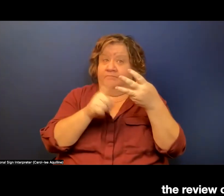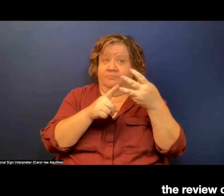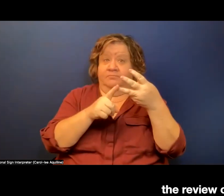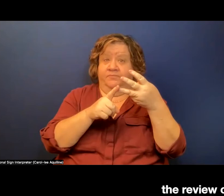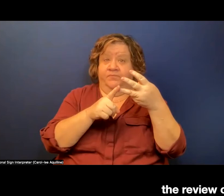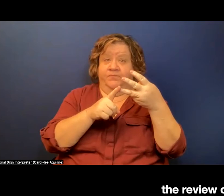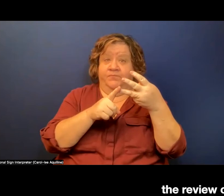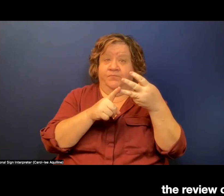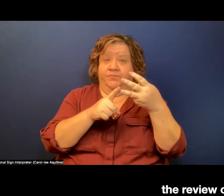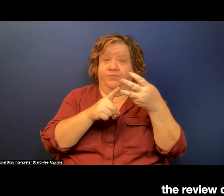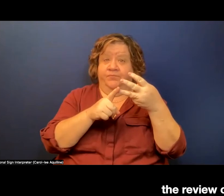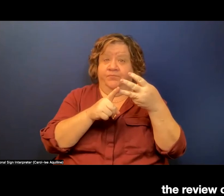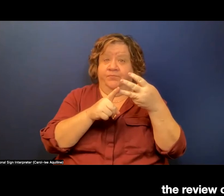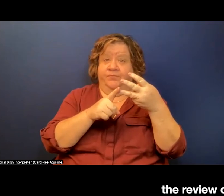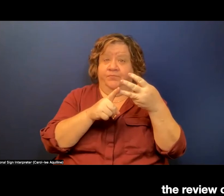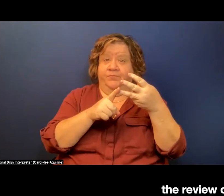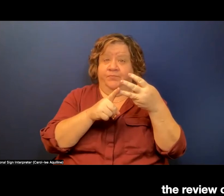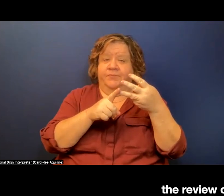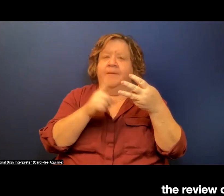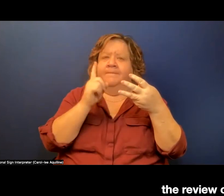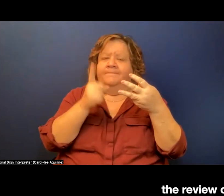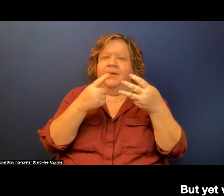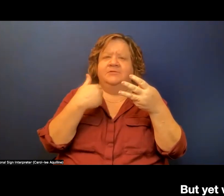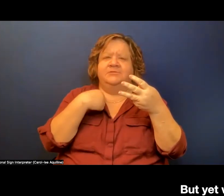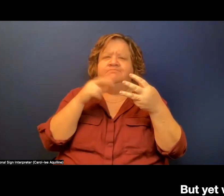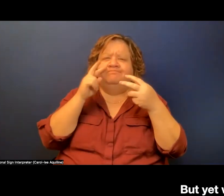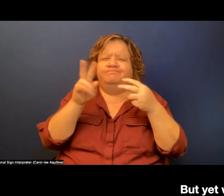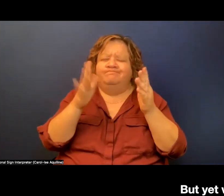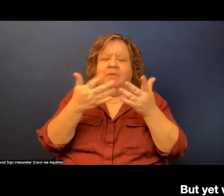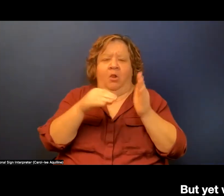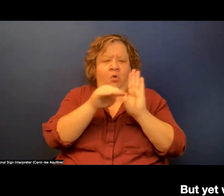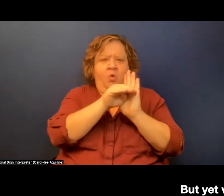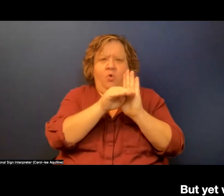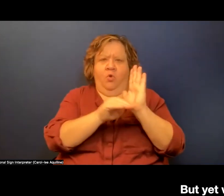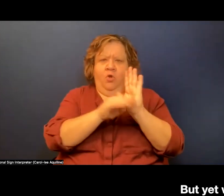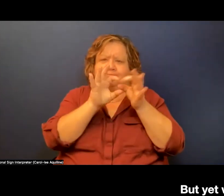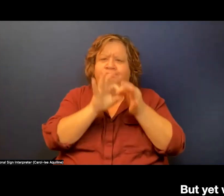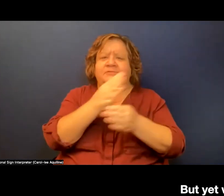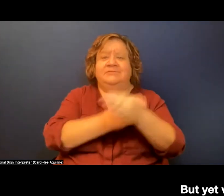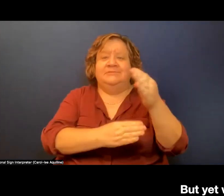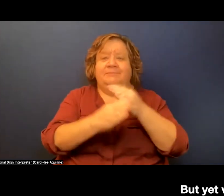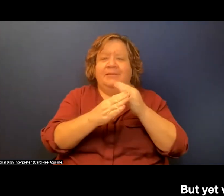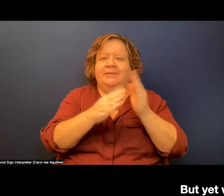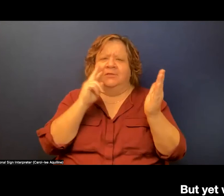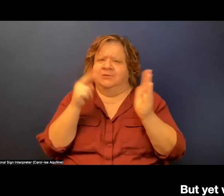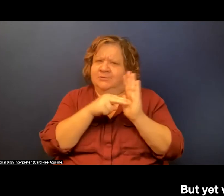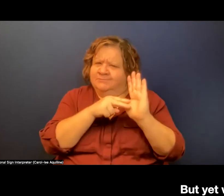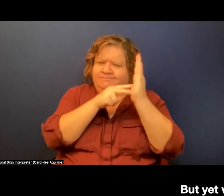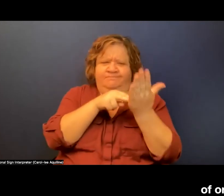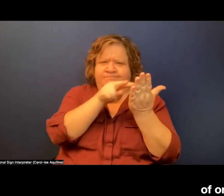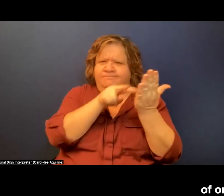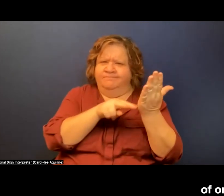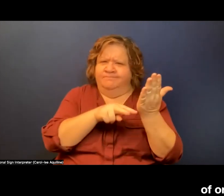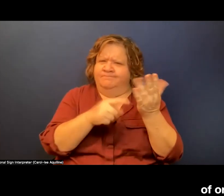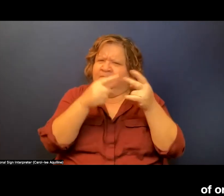Disability Act, which was also a commitment made in 2018, but yet we fully realized. We made a